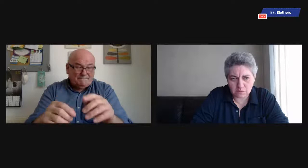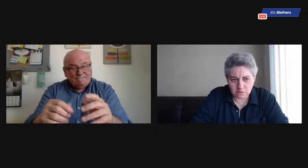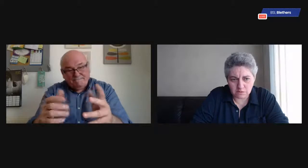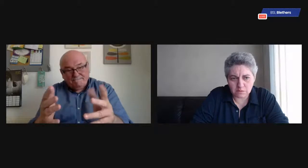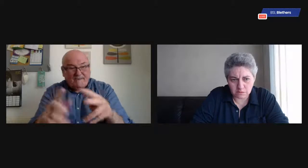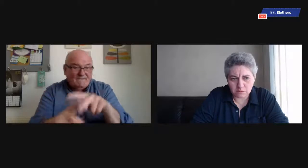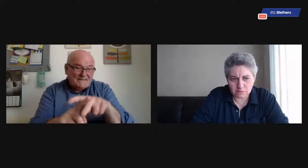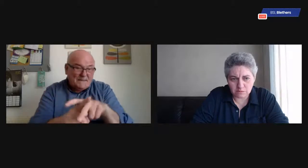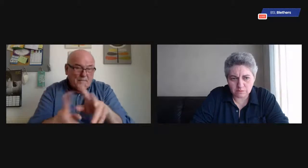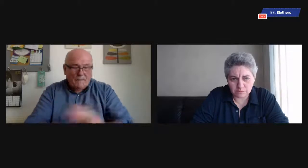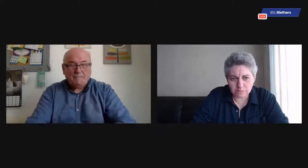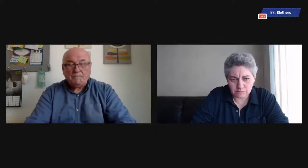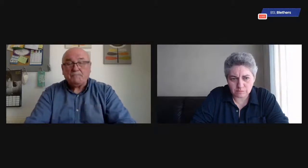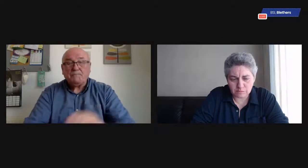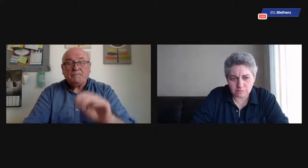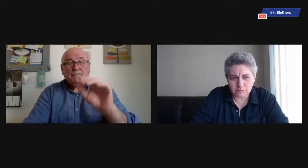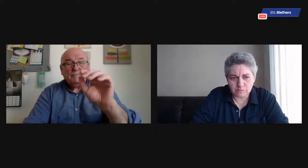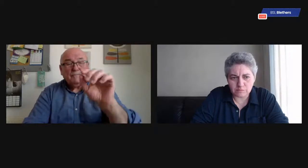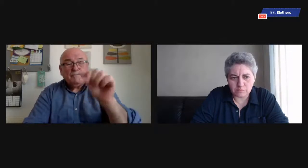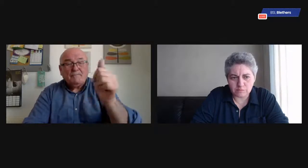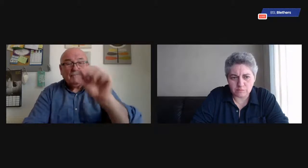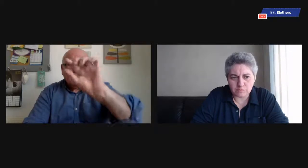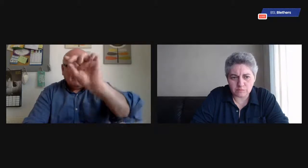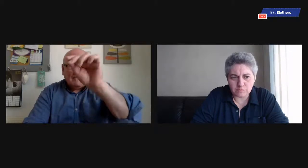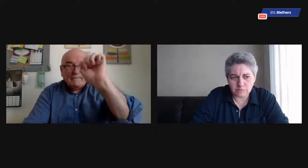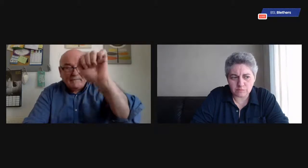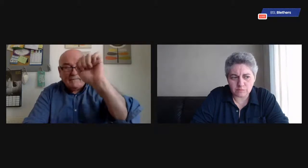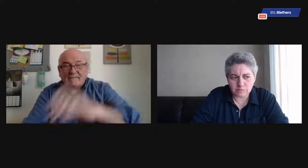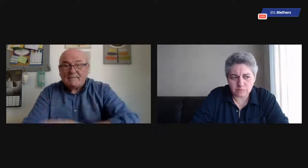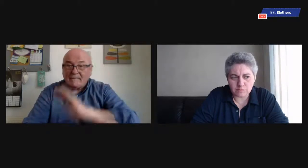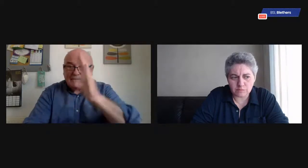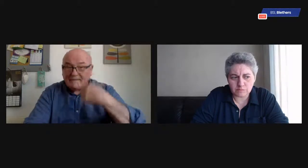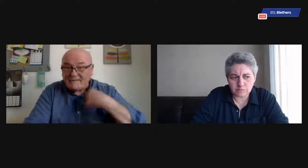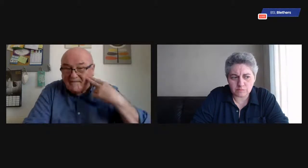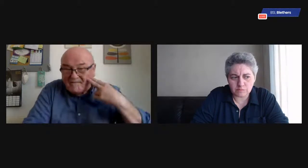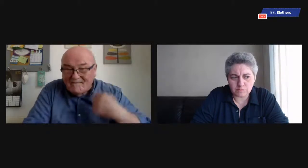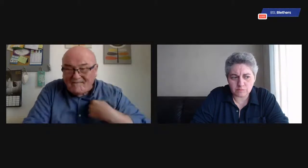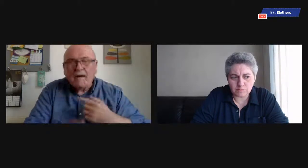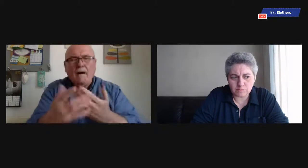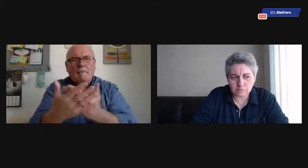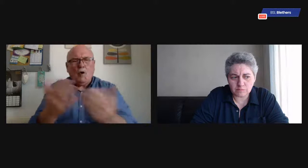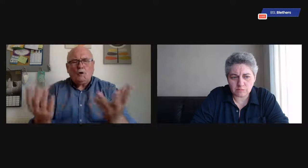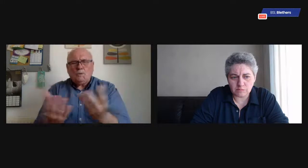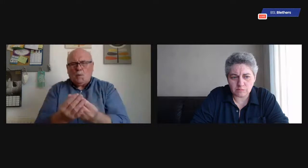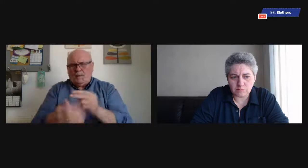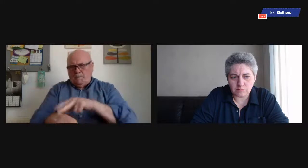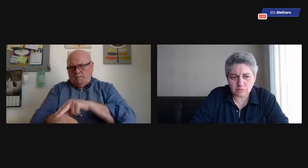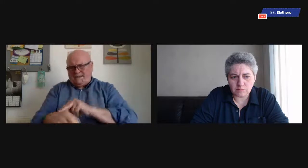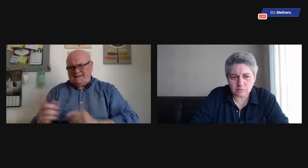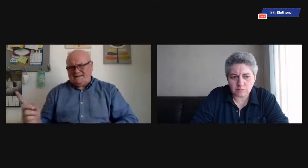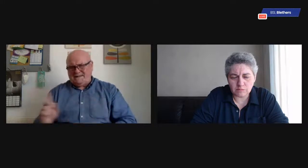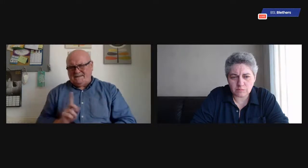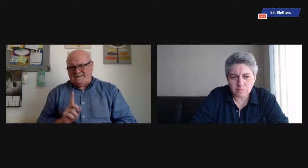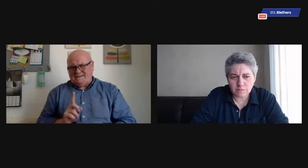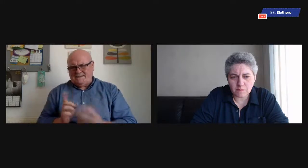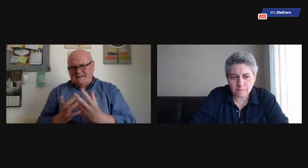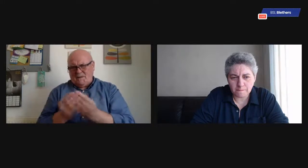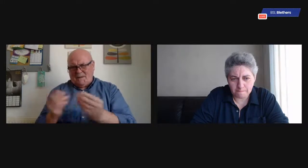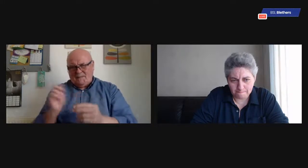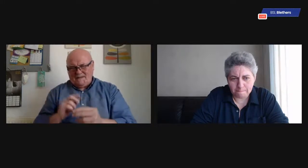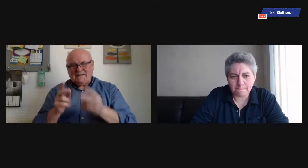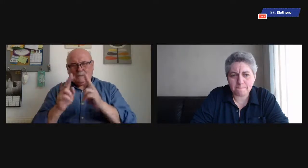it works is I would maybe go to the deaf person's house or whatever, and I would come to the door,